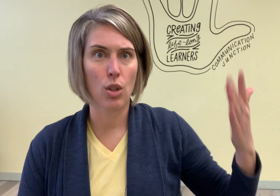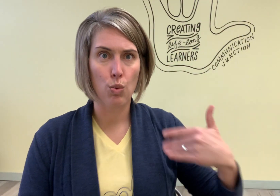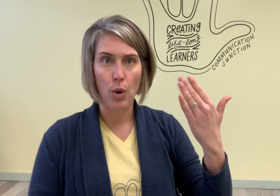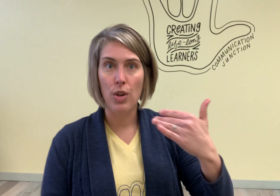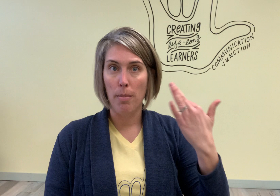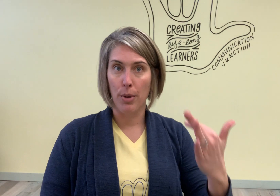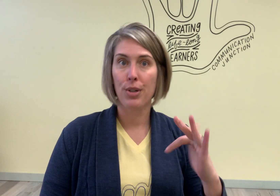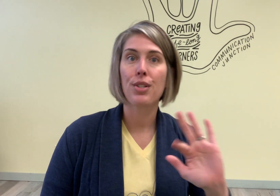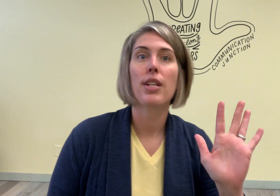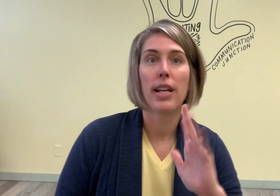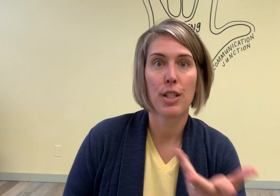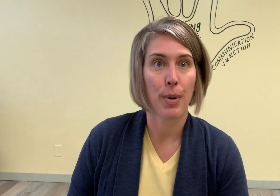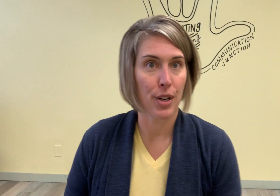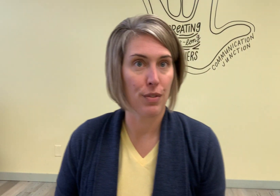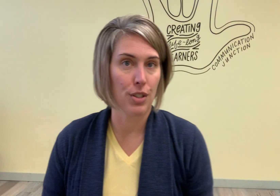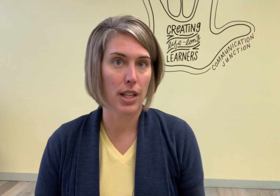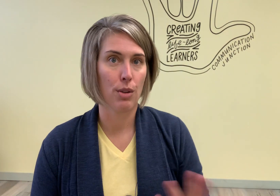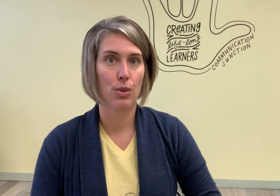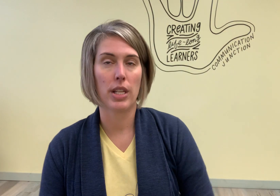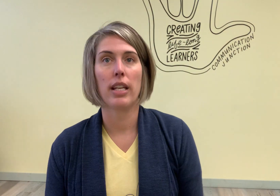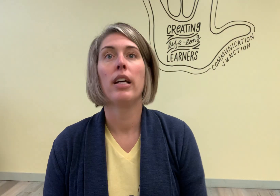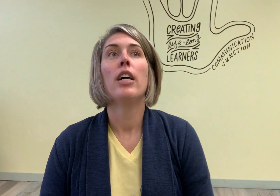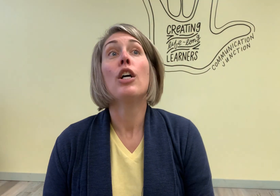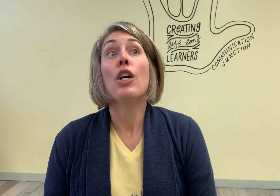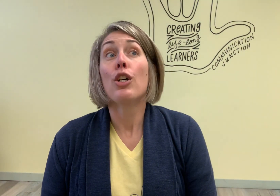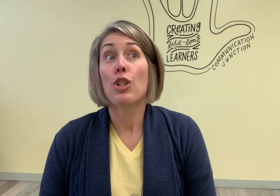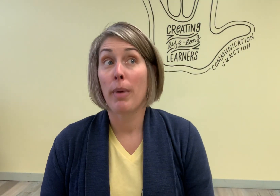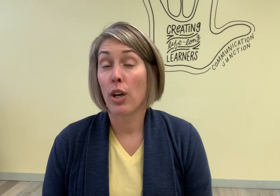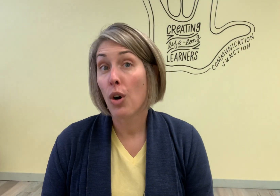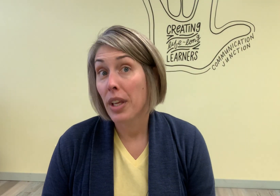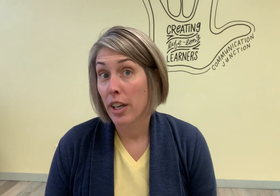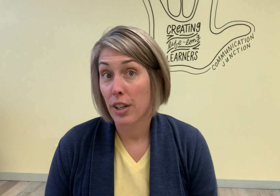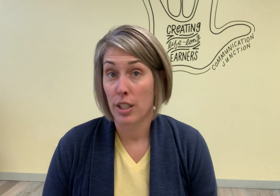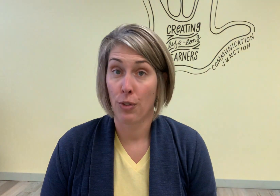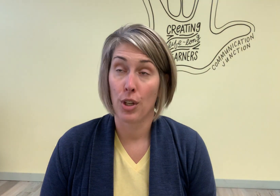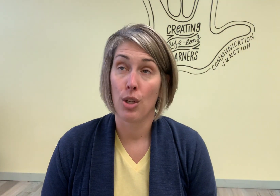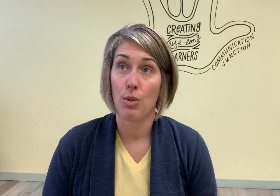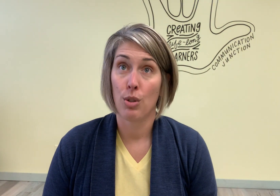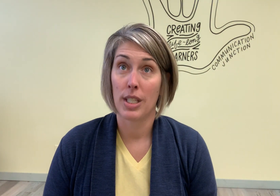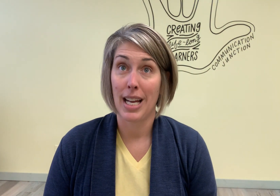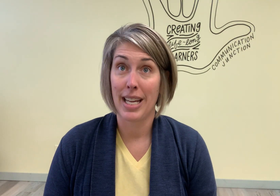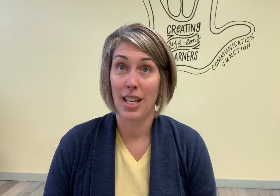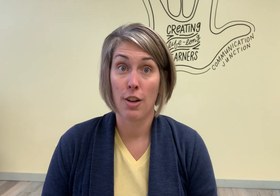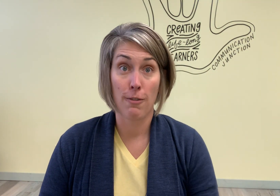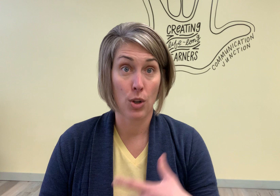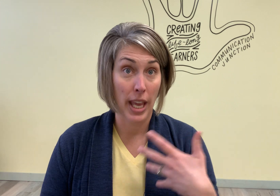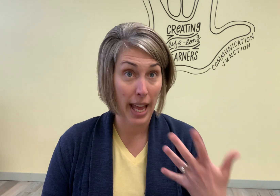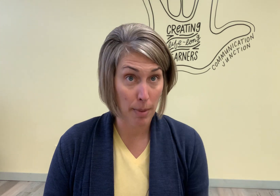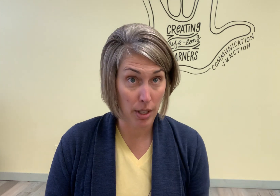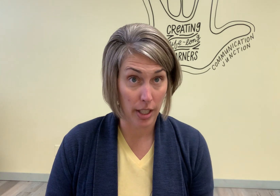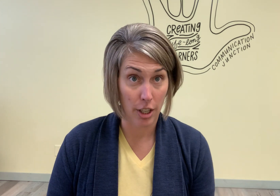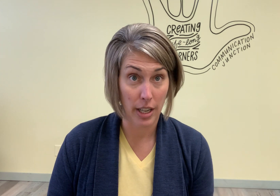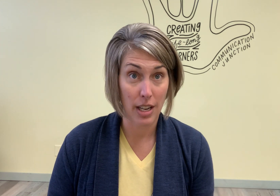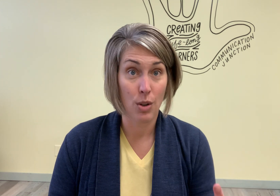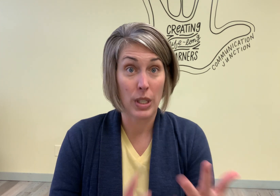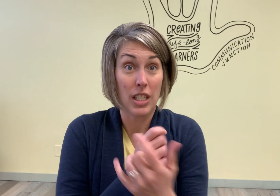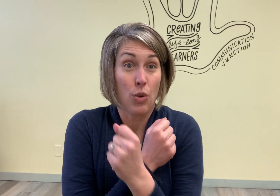rote numbers as part of your daily routine. So my goal here is for you to sign the vocabulary, which is going to